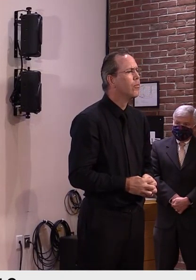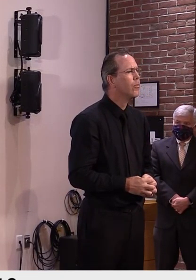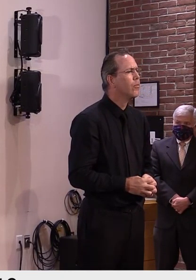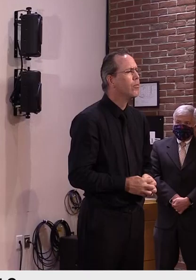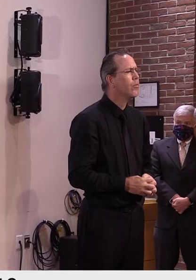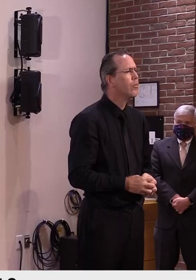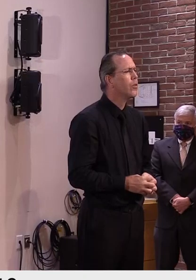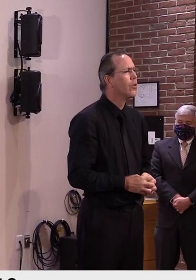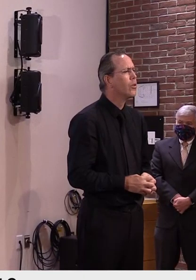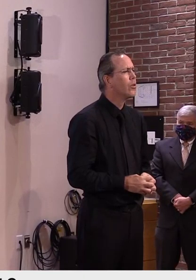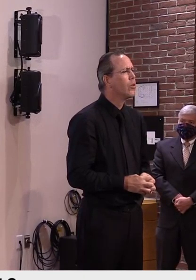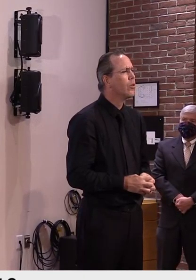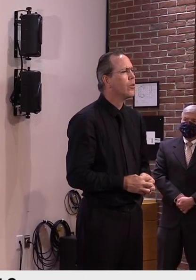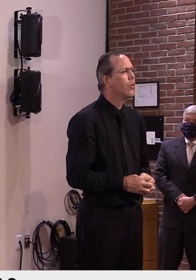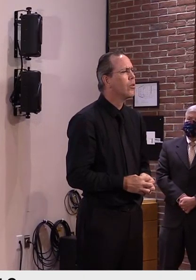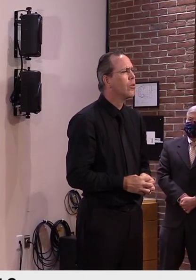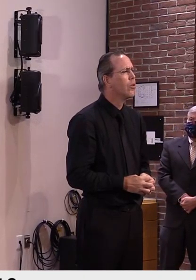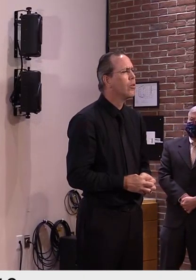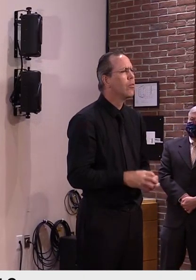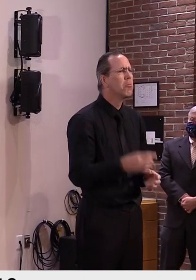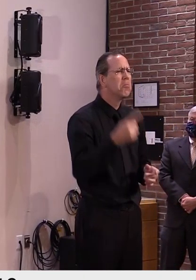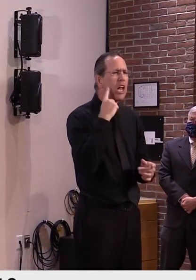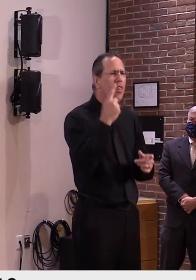Lamoille. Lamoille County.